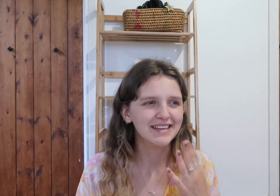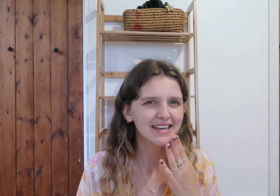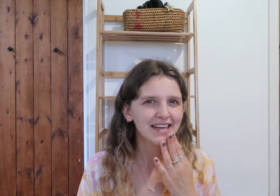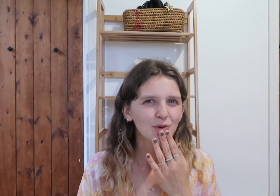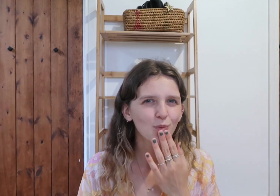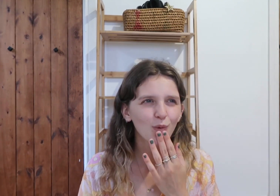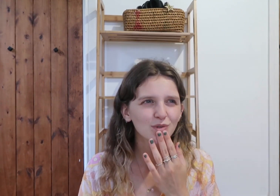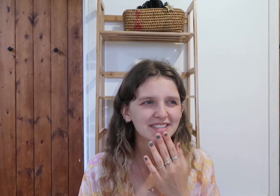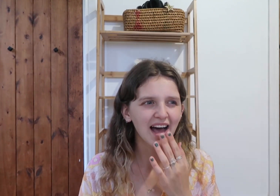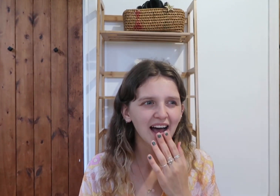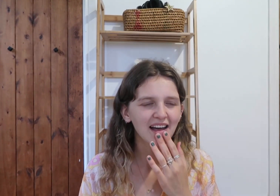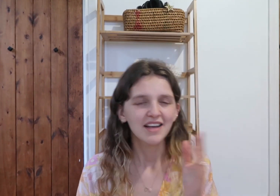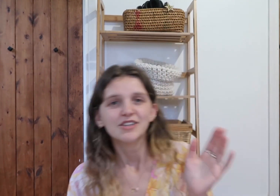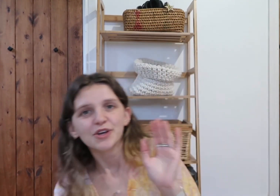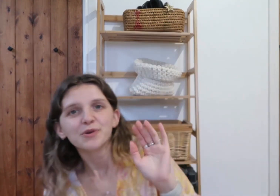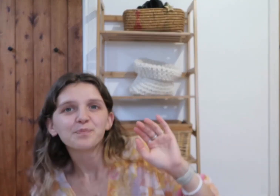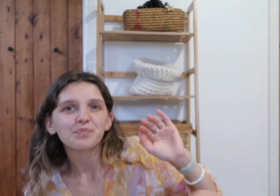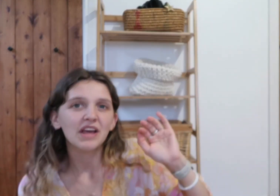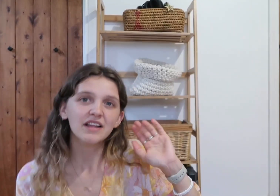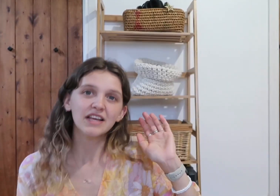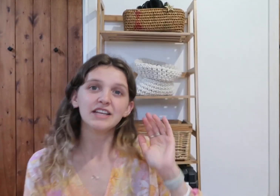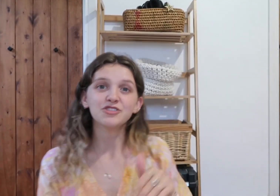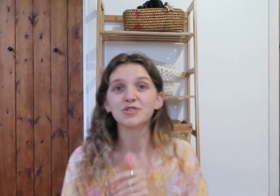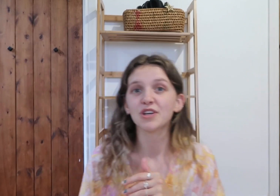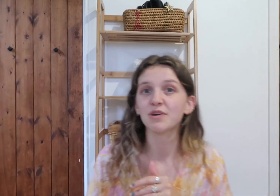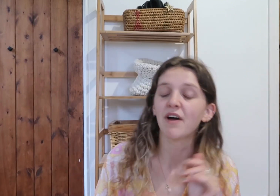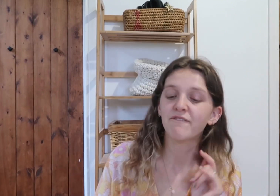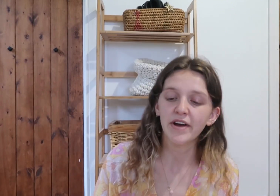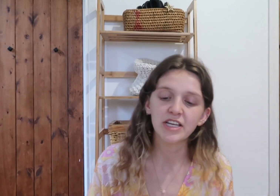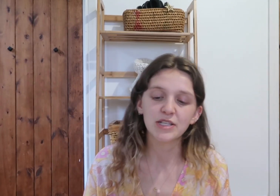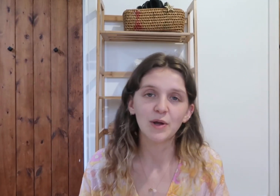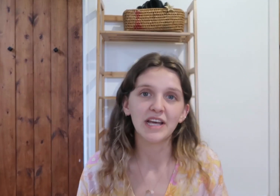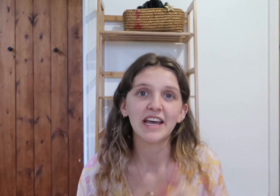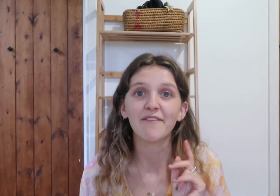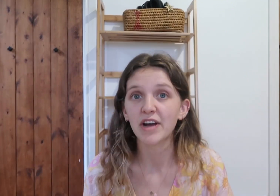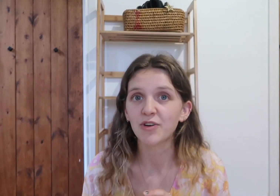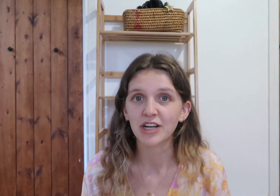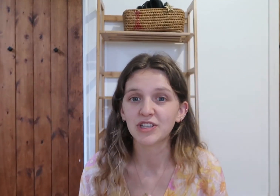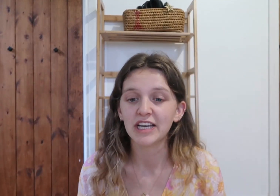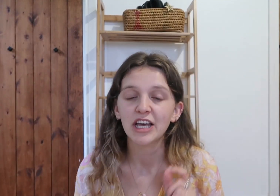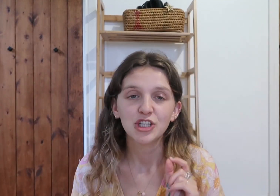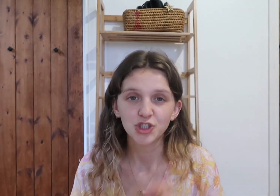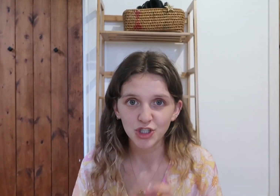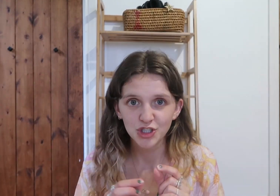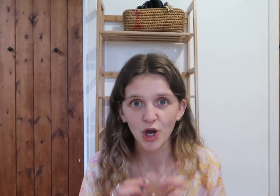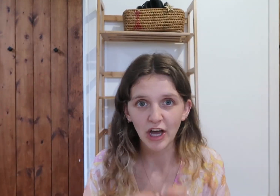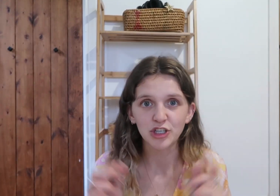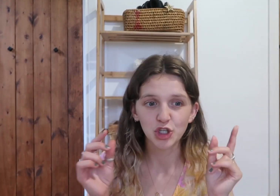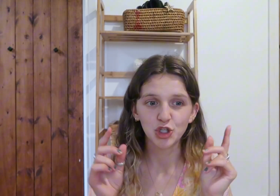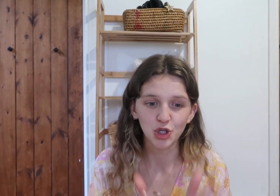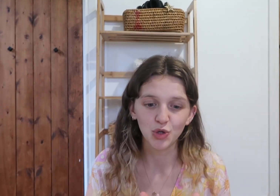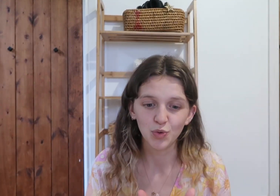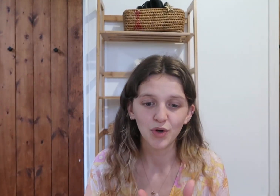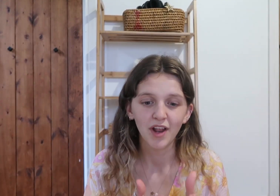like, what was that? So introduce them very slowly and very gradually, just so that you